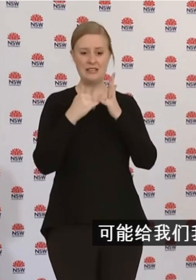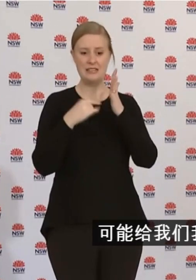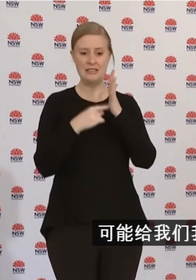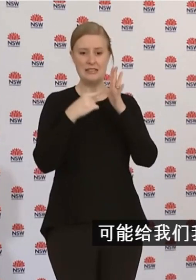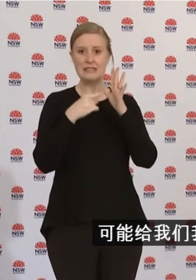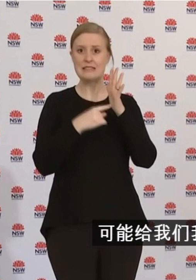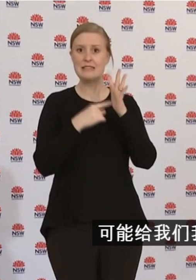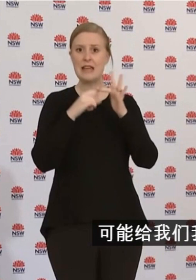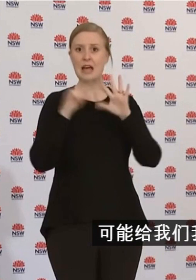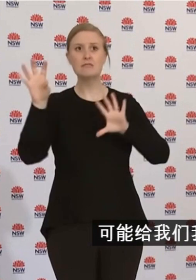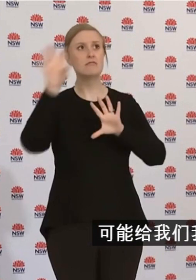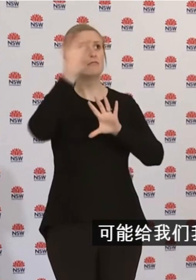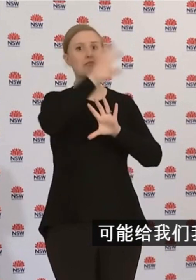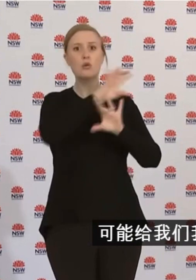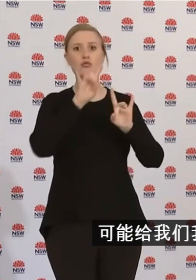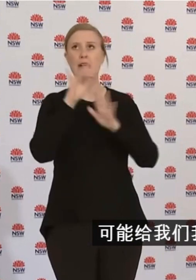possibly give us.